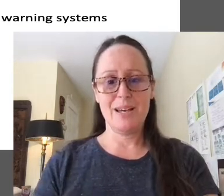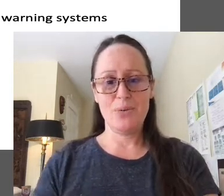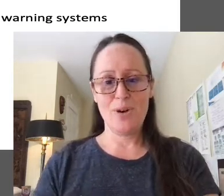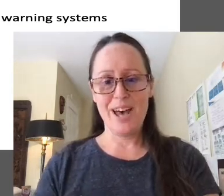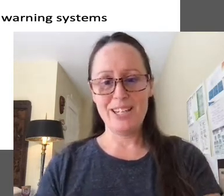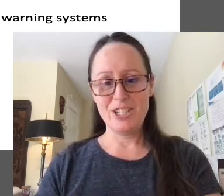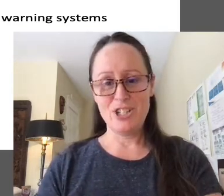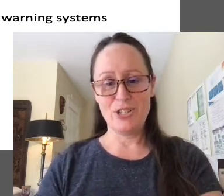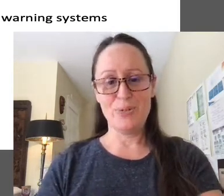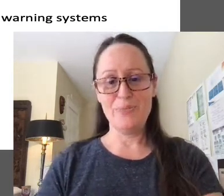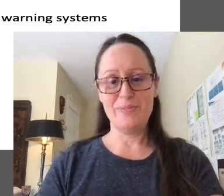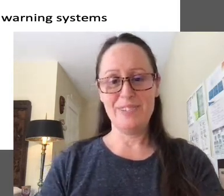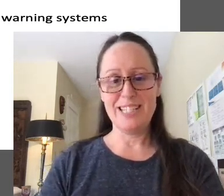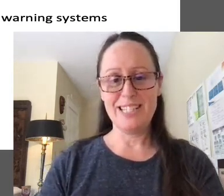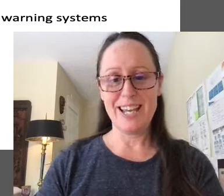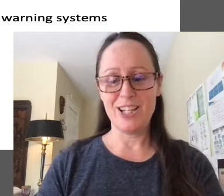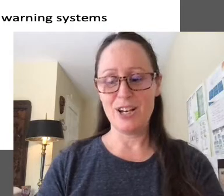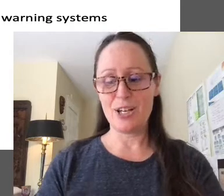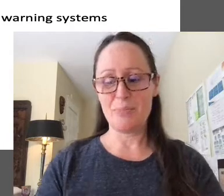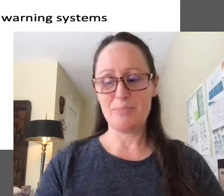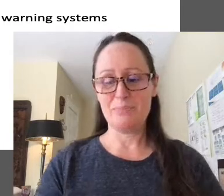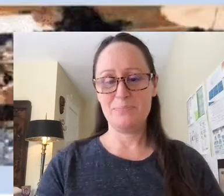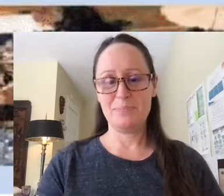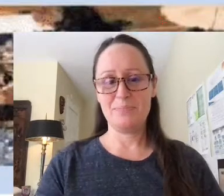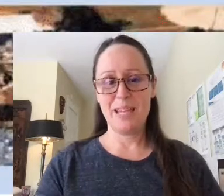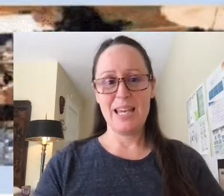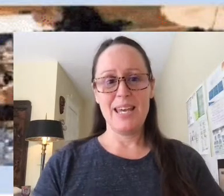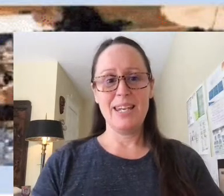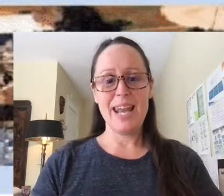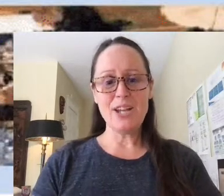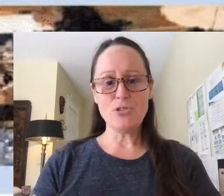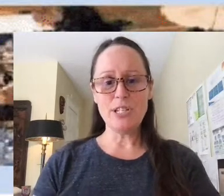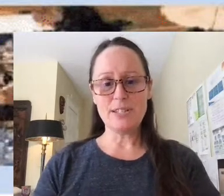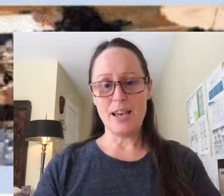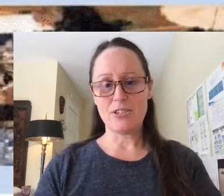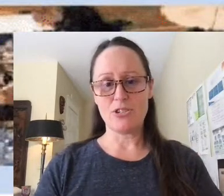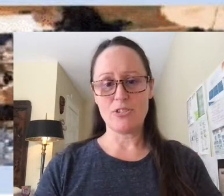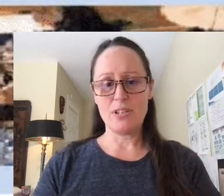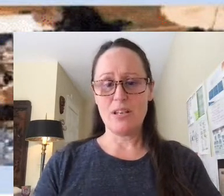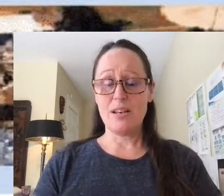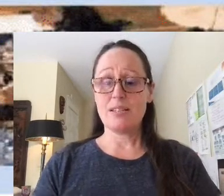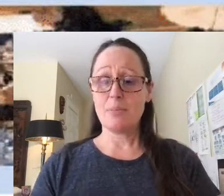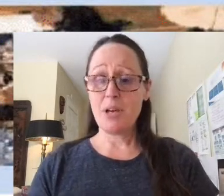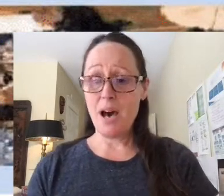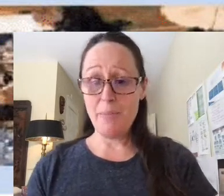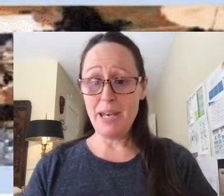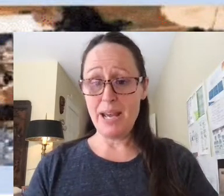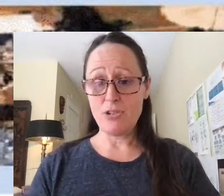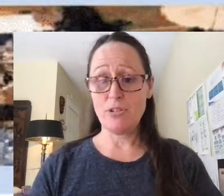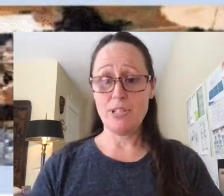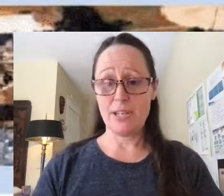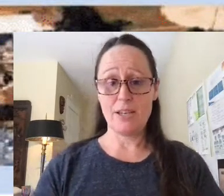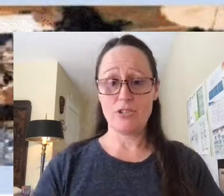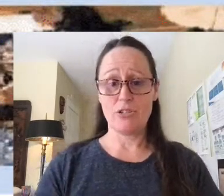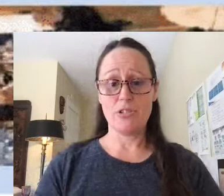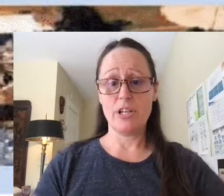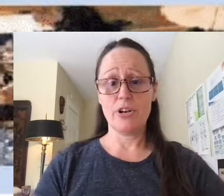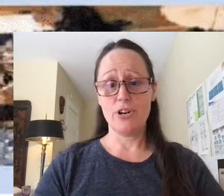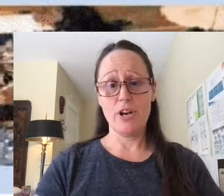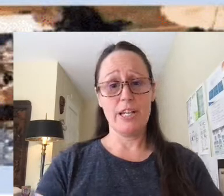Well, how did you do? Let's take a look. Natural disasters. Some common natural disasters that occur on an